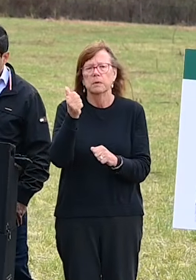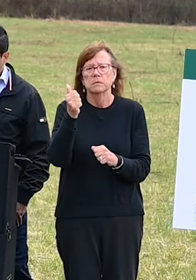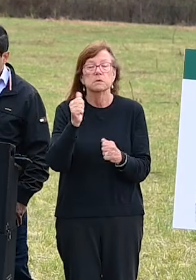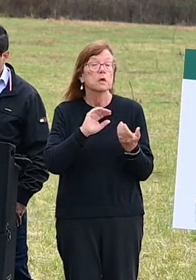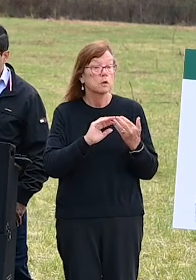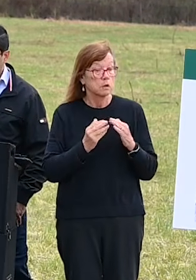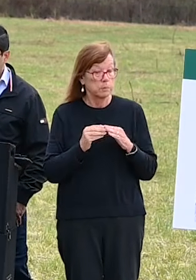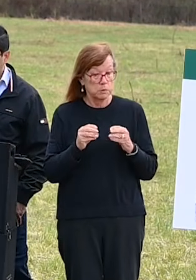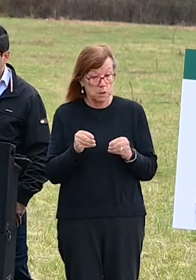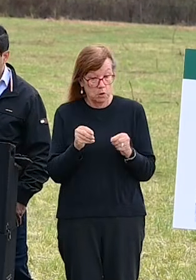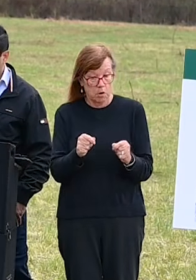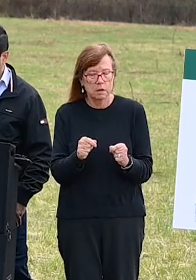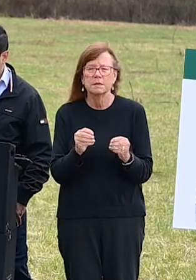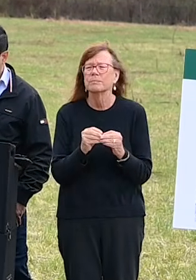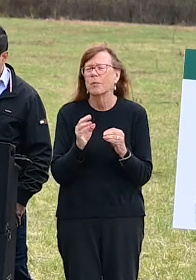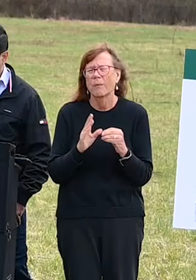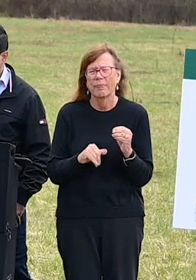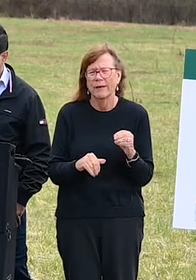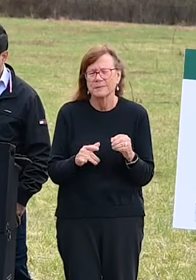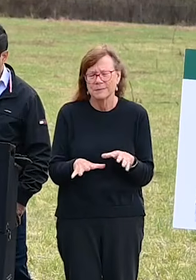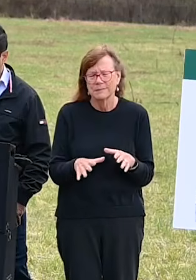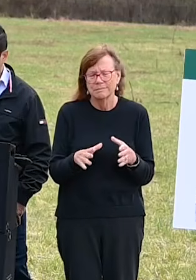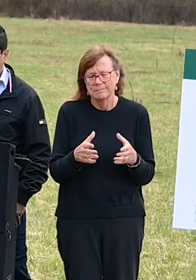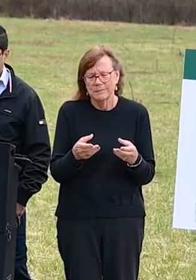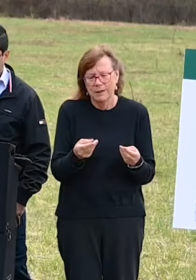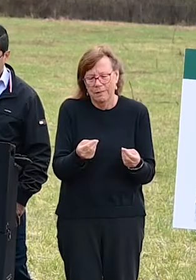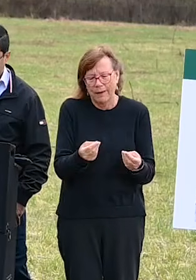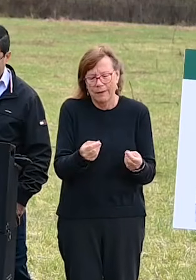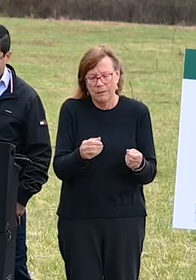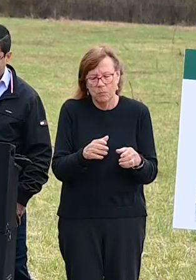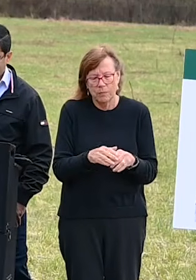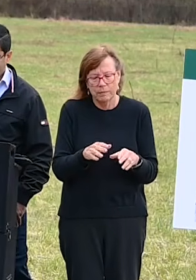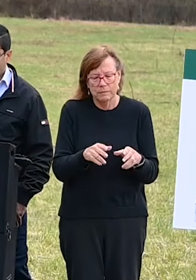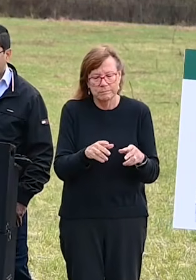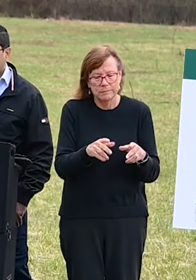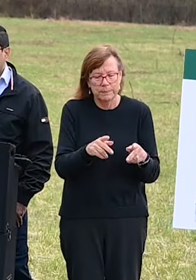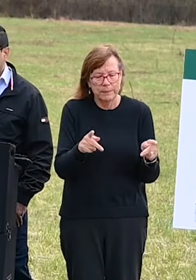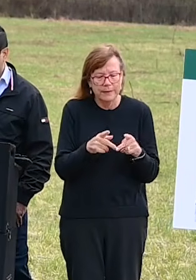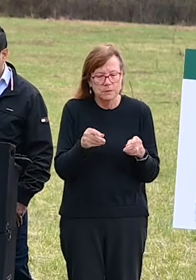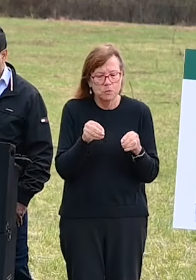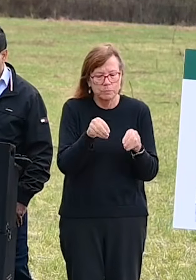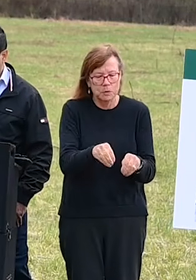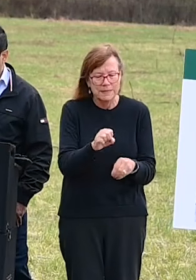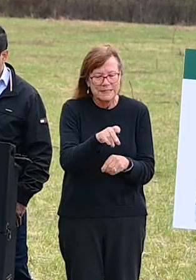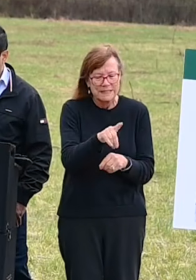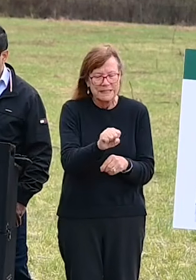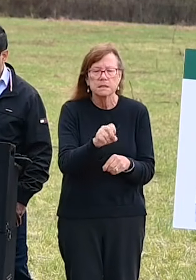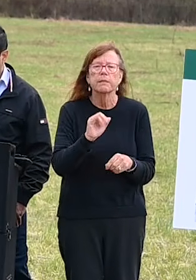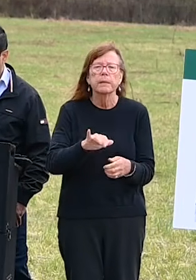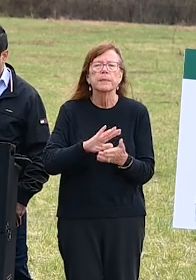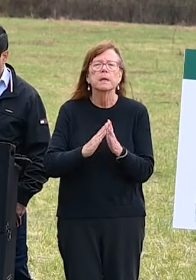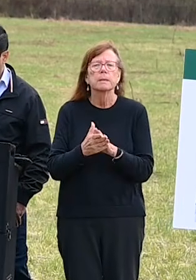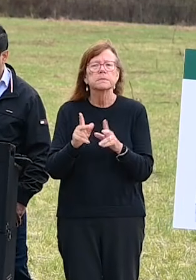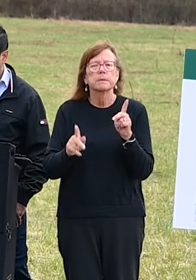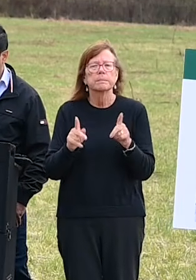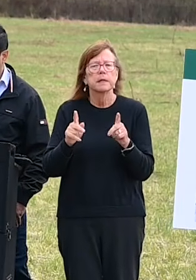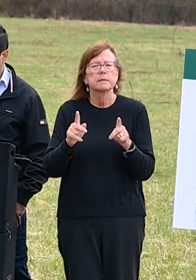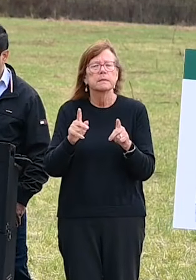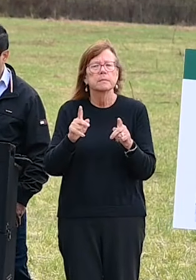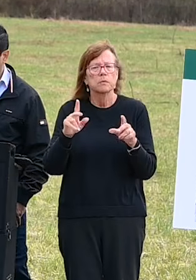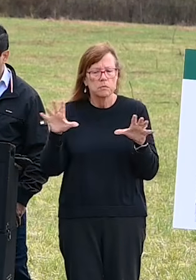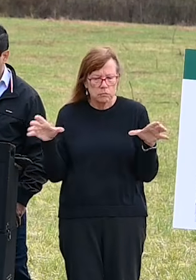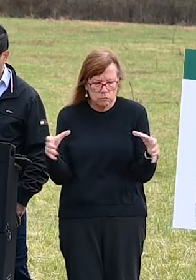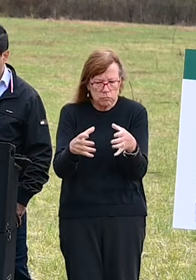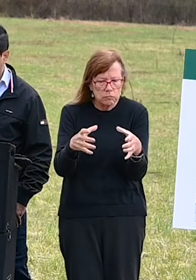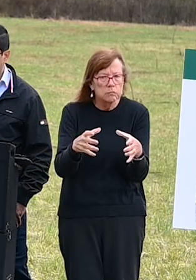community garden is so much more than raised beds. It is a gathering place. It is where conversations happen. It is